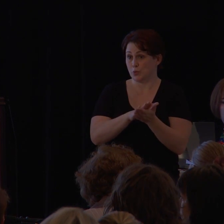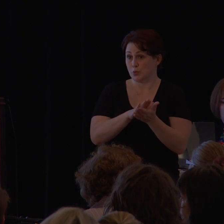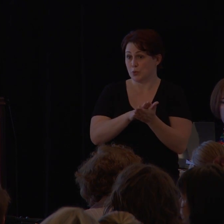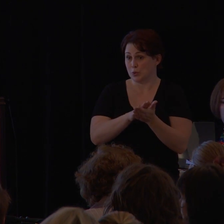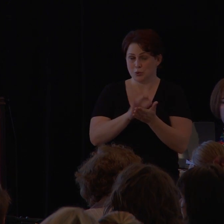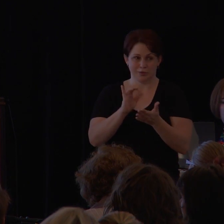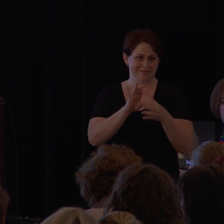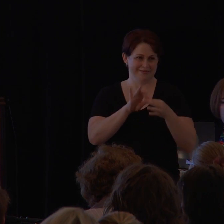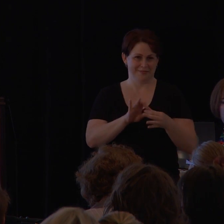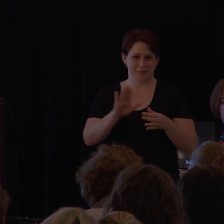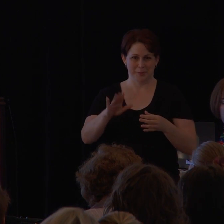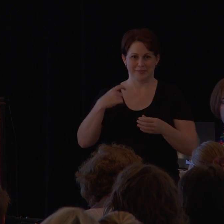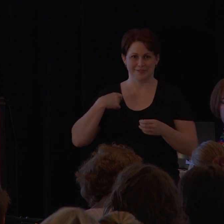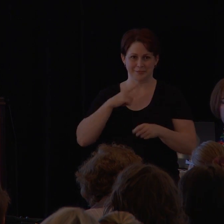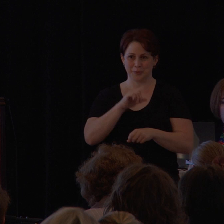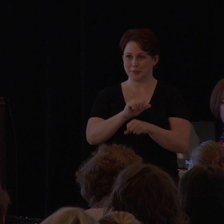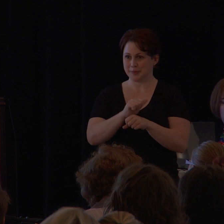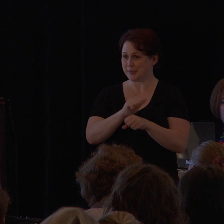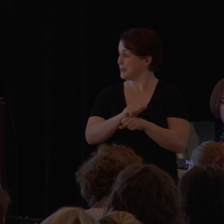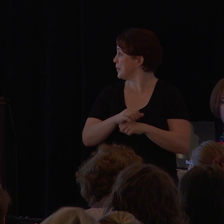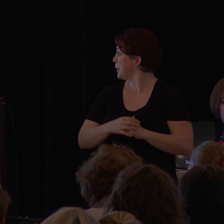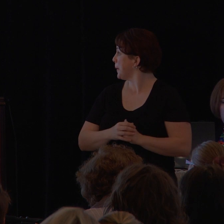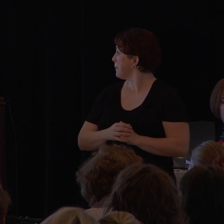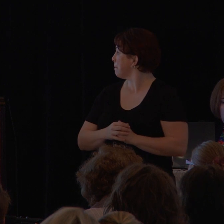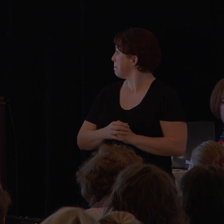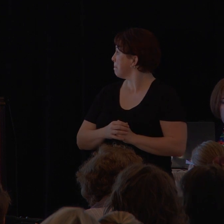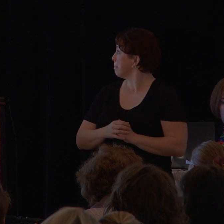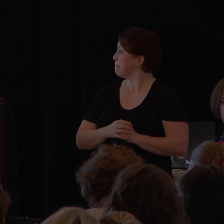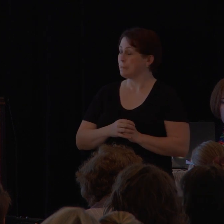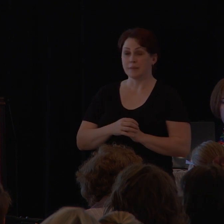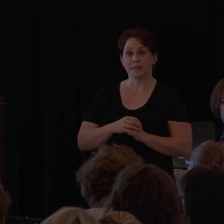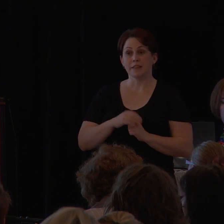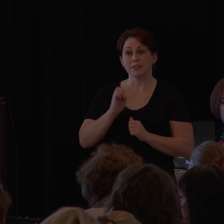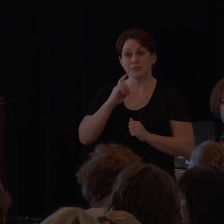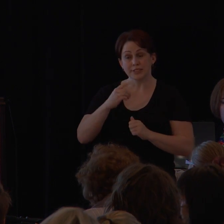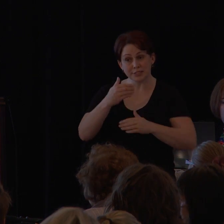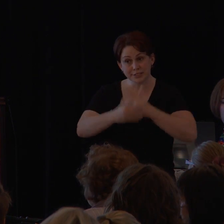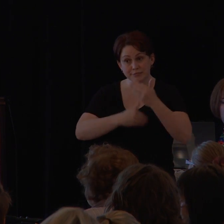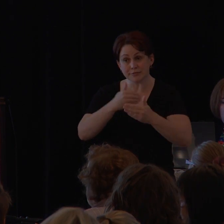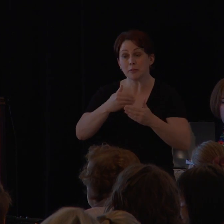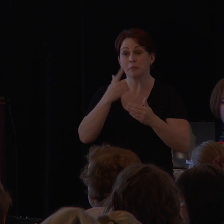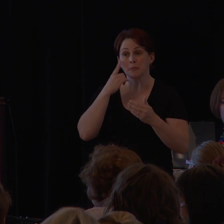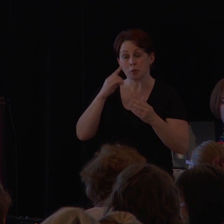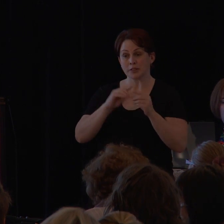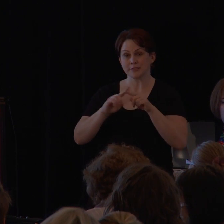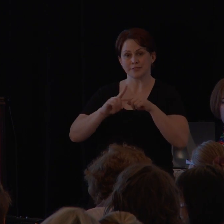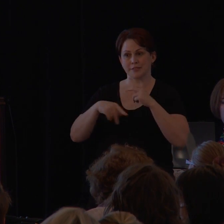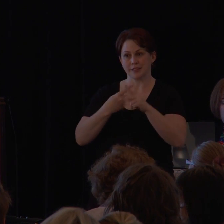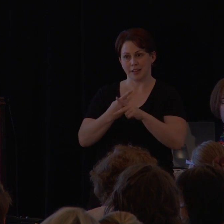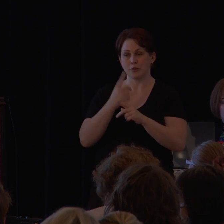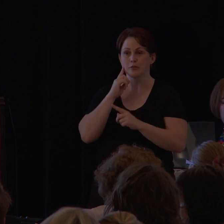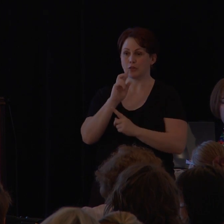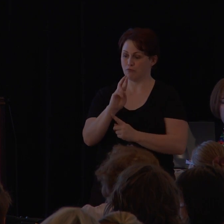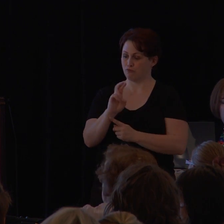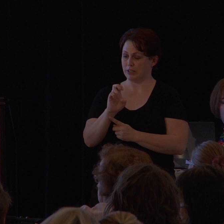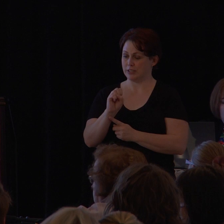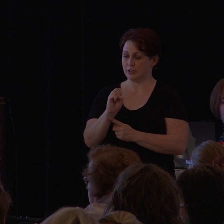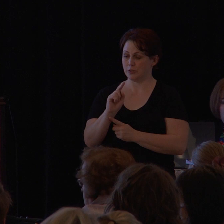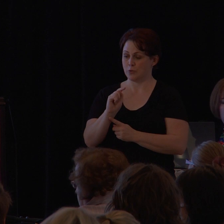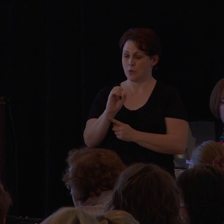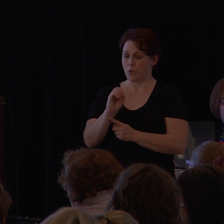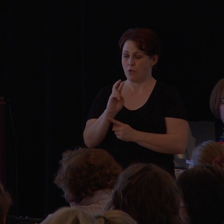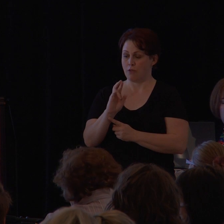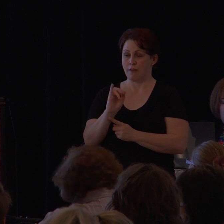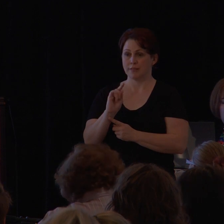to this conference. Proactive interventions, education, progressive discipline, restorative approaches, and I'll say a little bit more about that